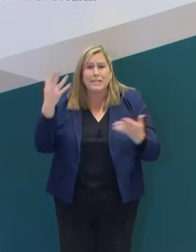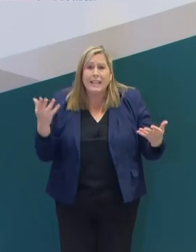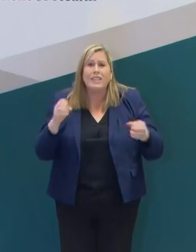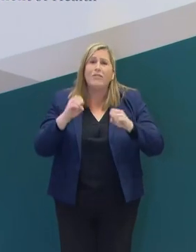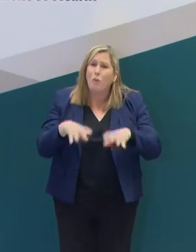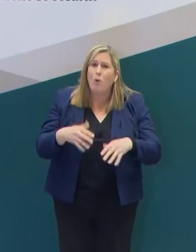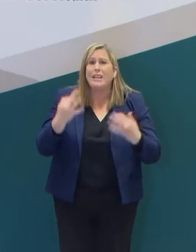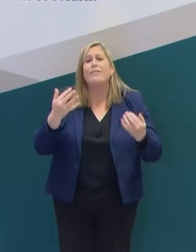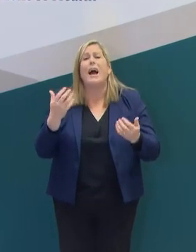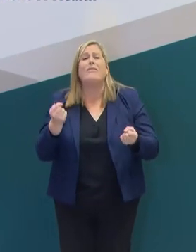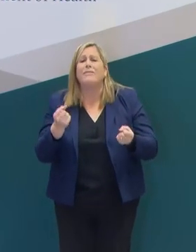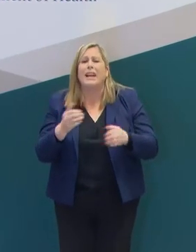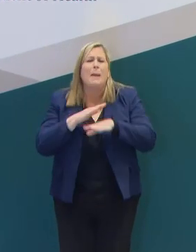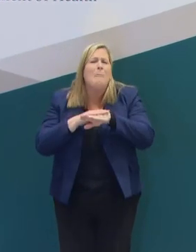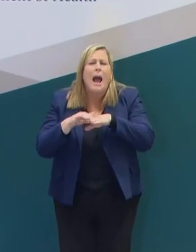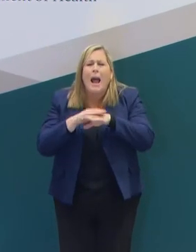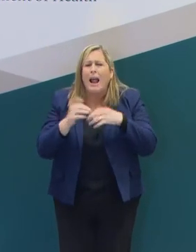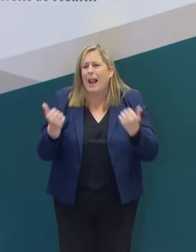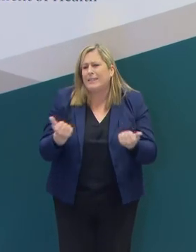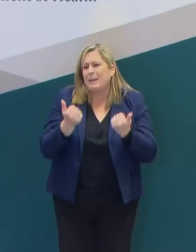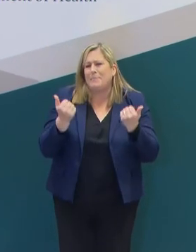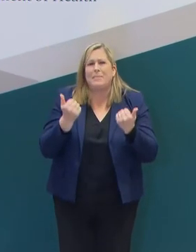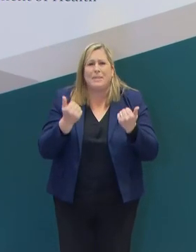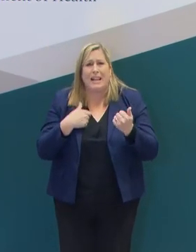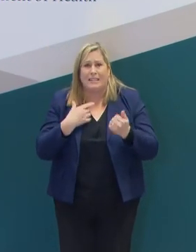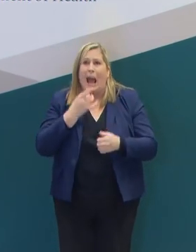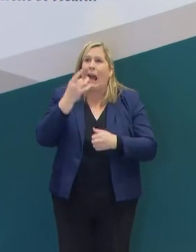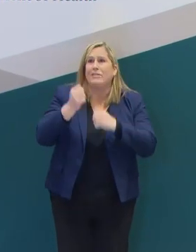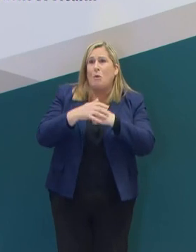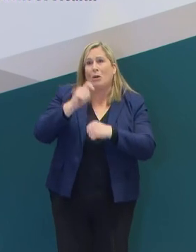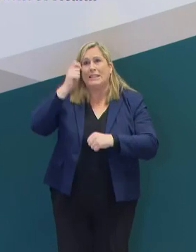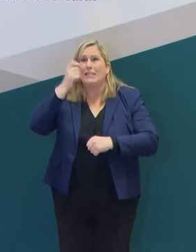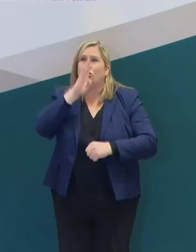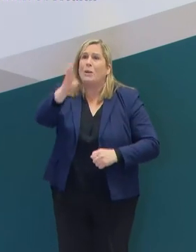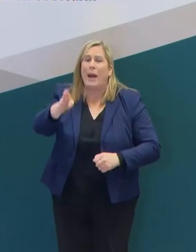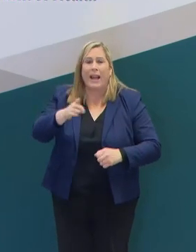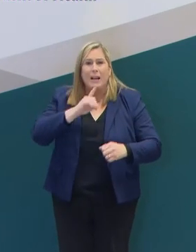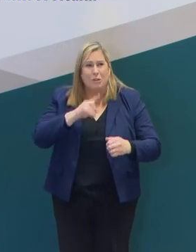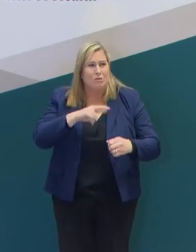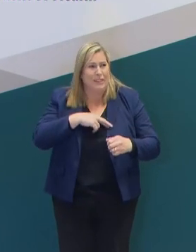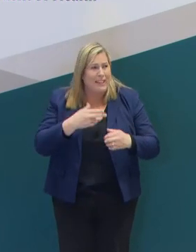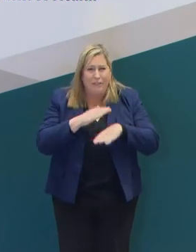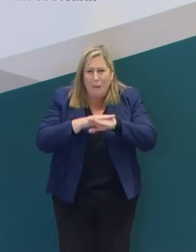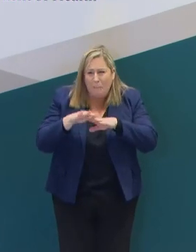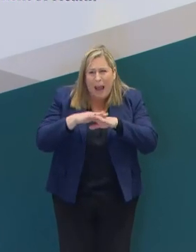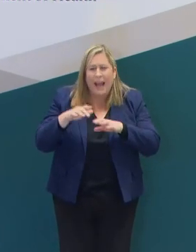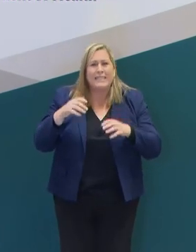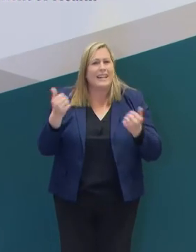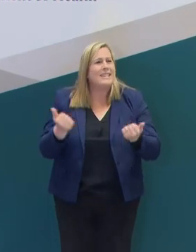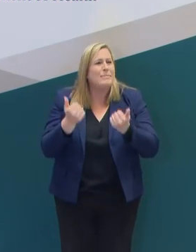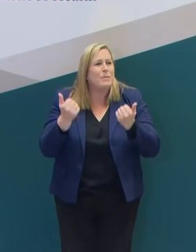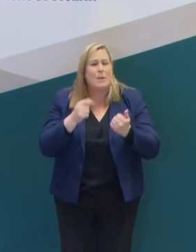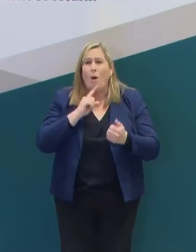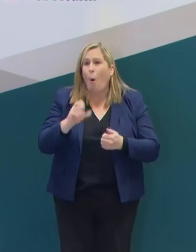mild symptoms, will come forward maybe at an earlier stage than they would, are more likely to present with very mild symptoms, or perhaps to seek the assurance